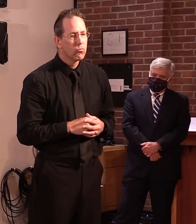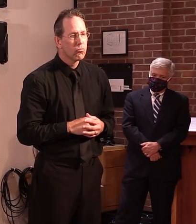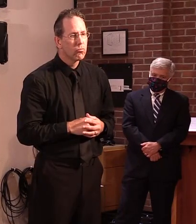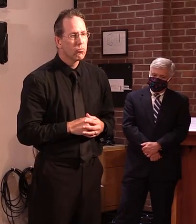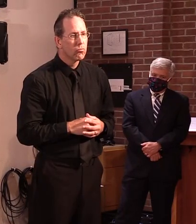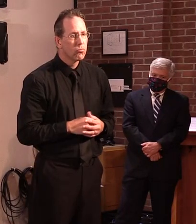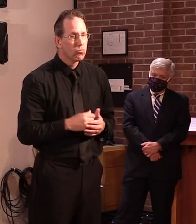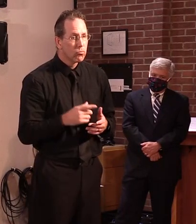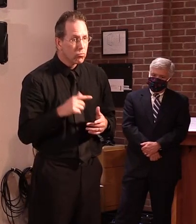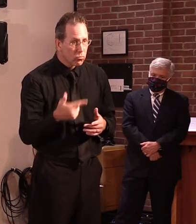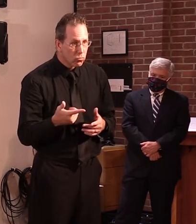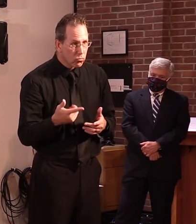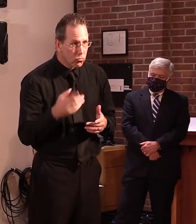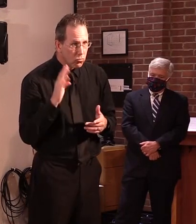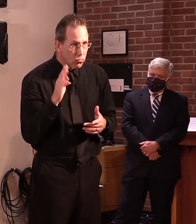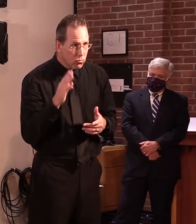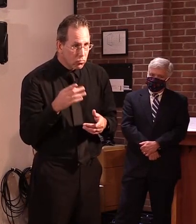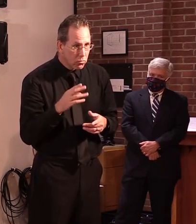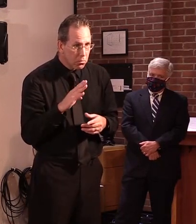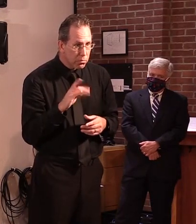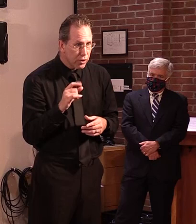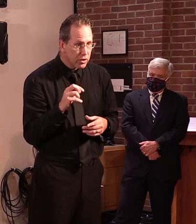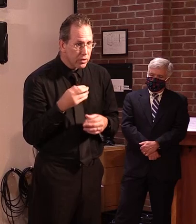April, Burlington Free Press.